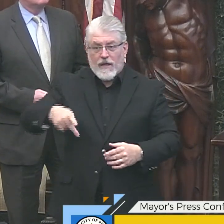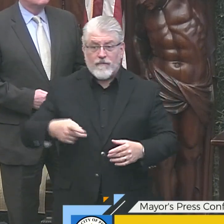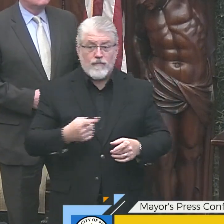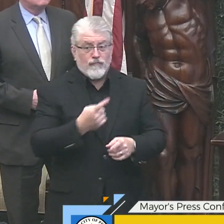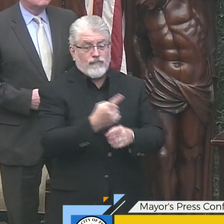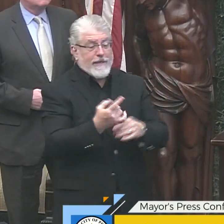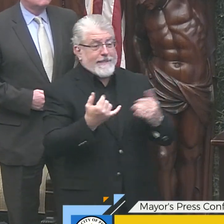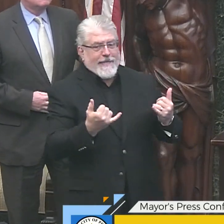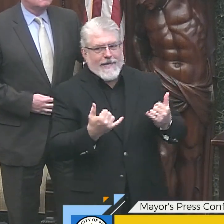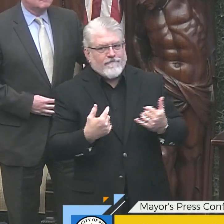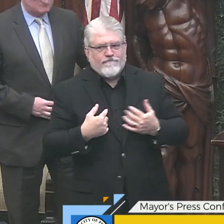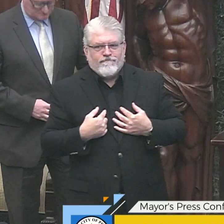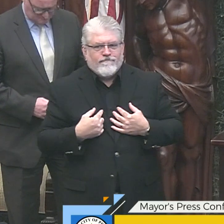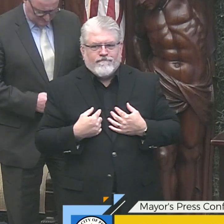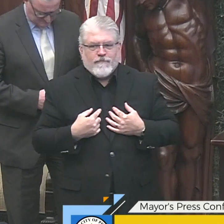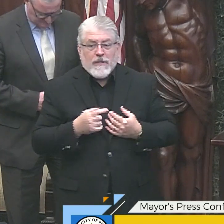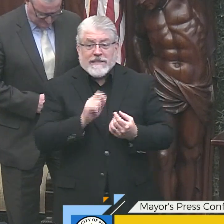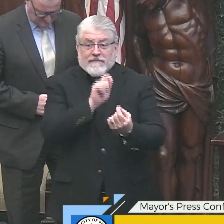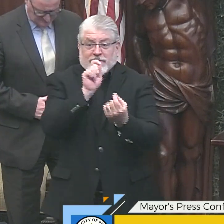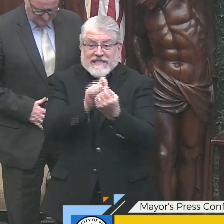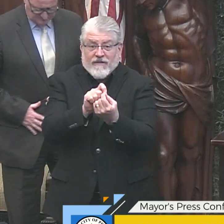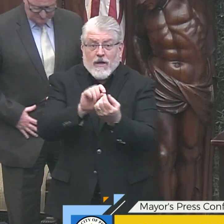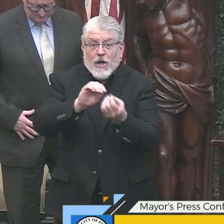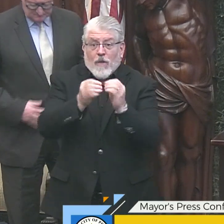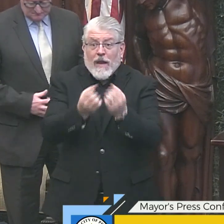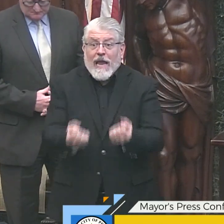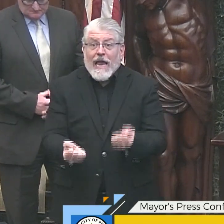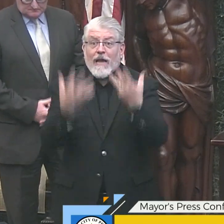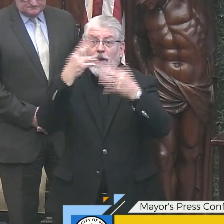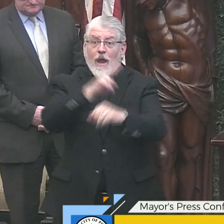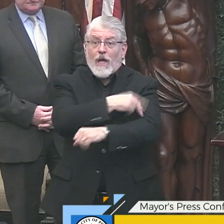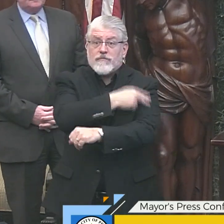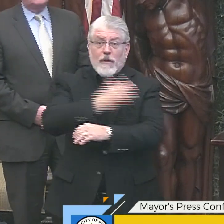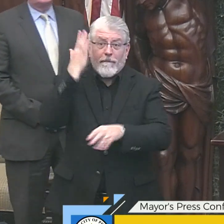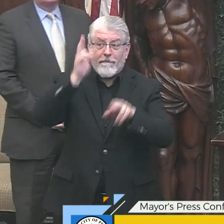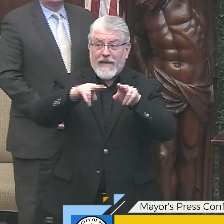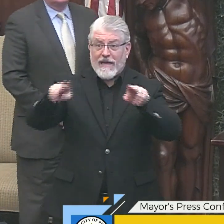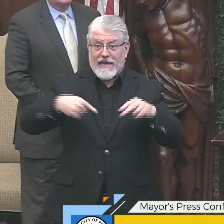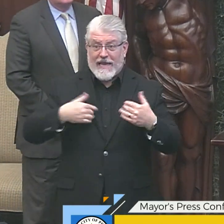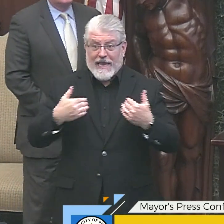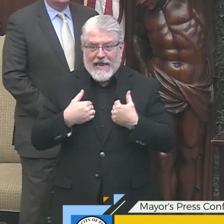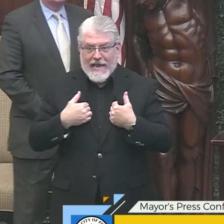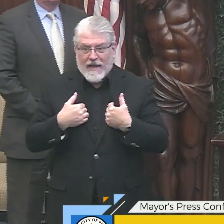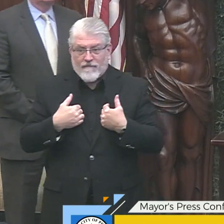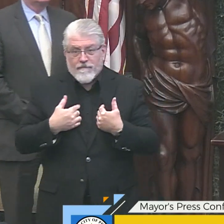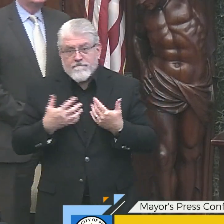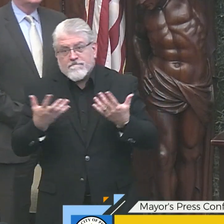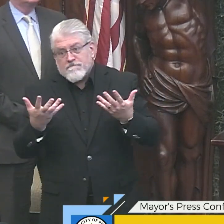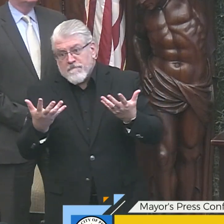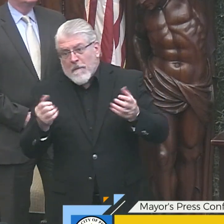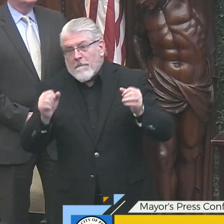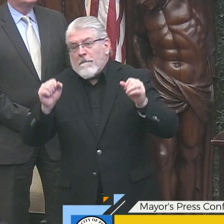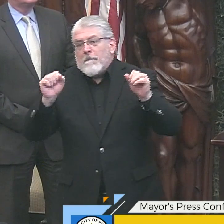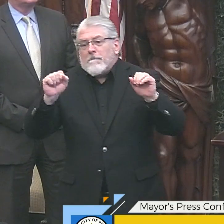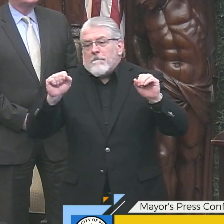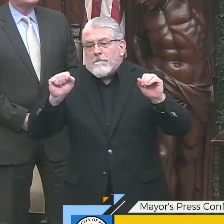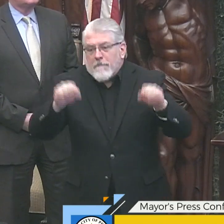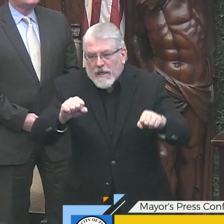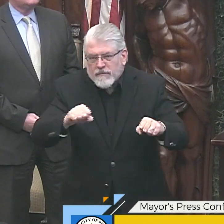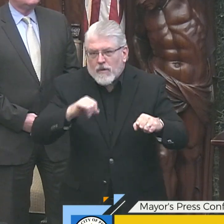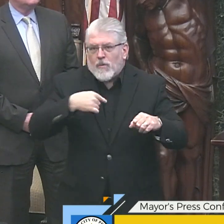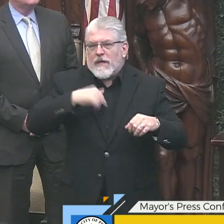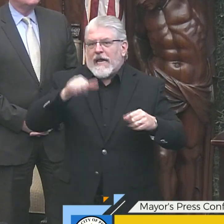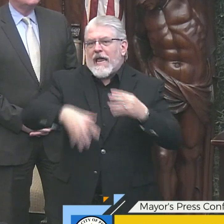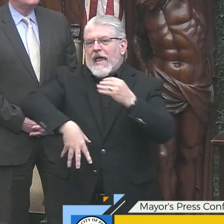of beds that each of them have, but then there's an ability to expand those beds through a variety of regulatory measures and actions within the